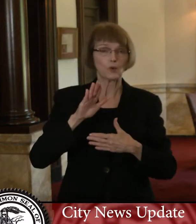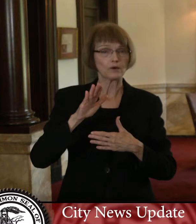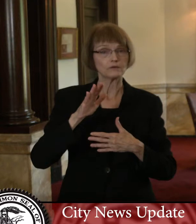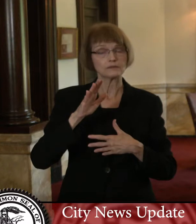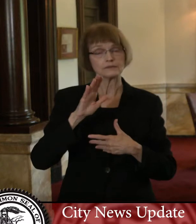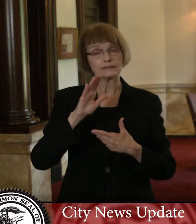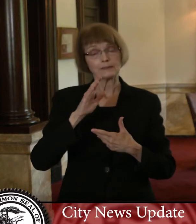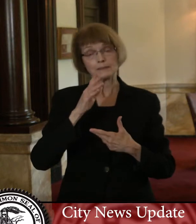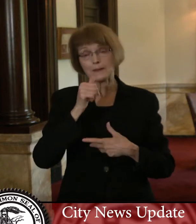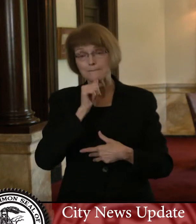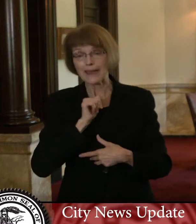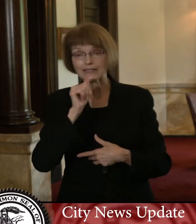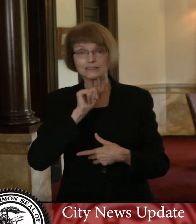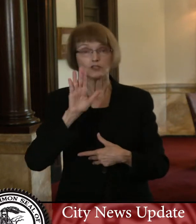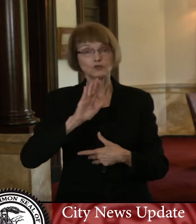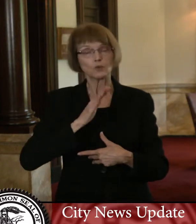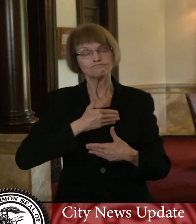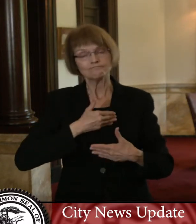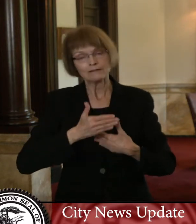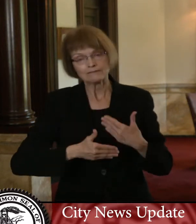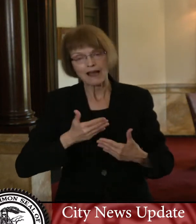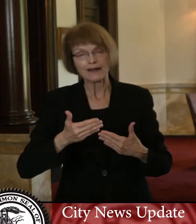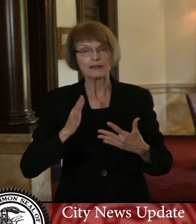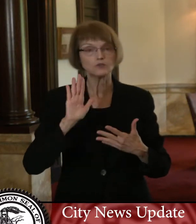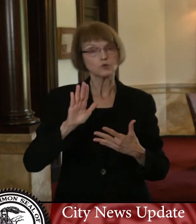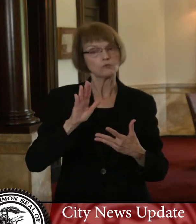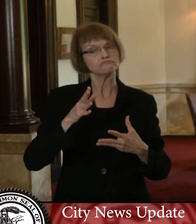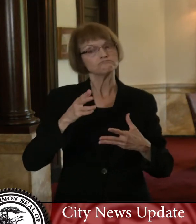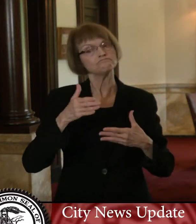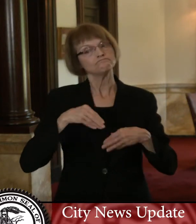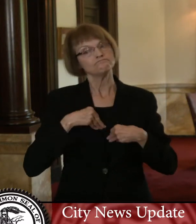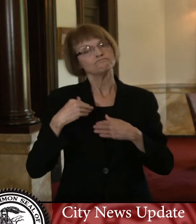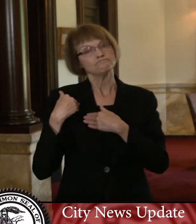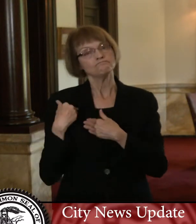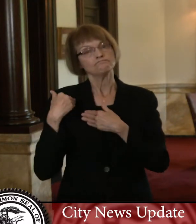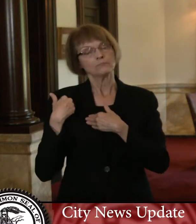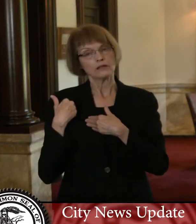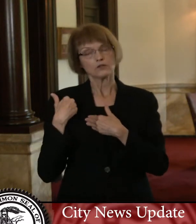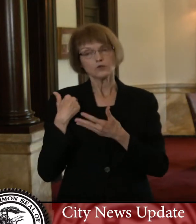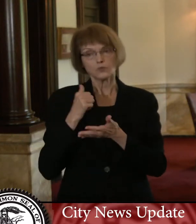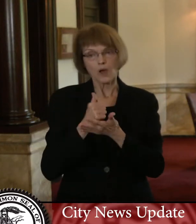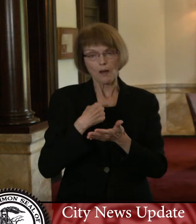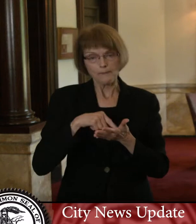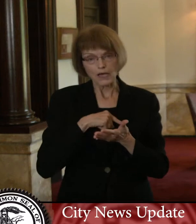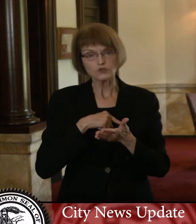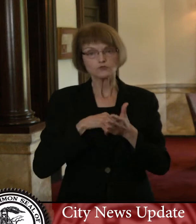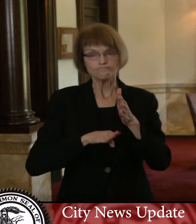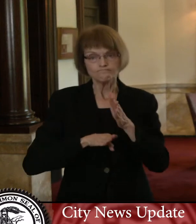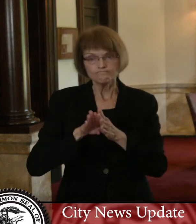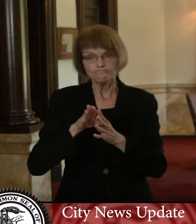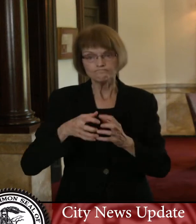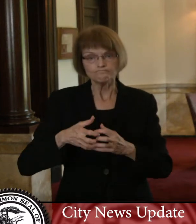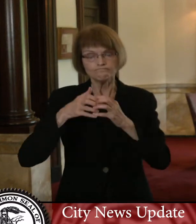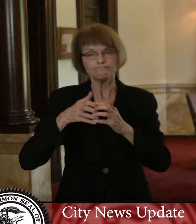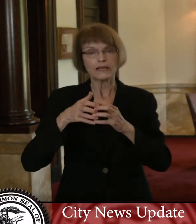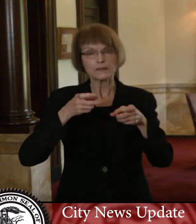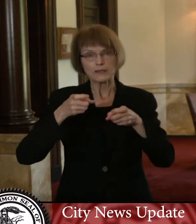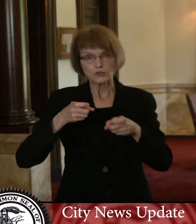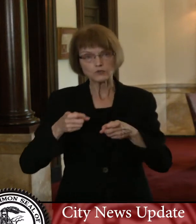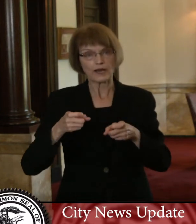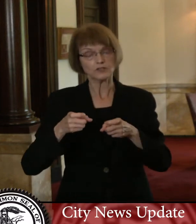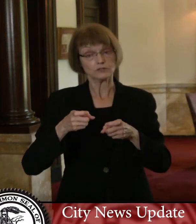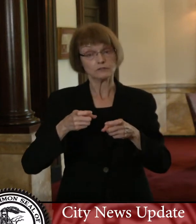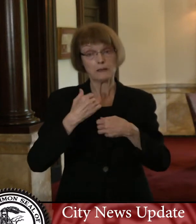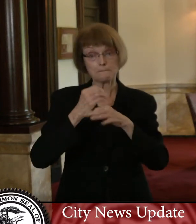grace, and your accountability while we continue to grow this administration and make decisions that we believe will make our city